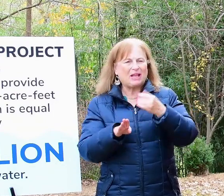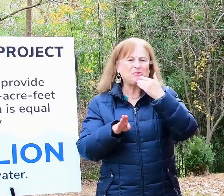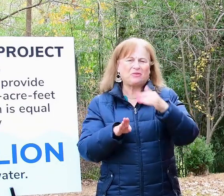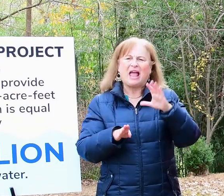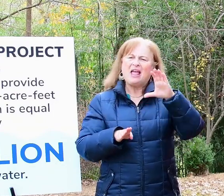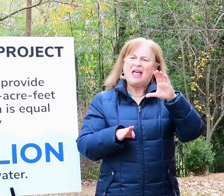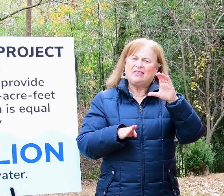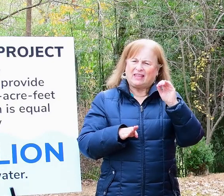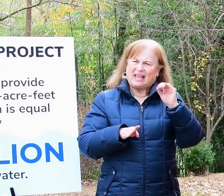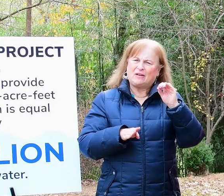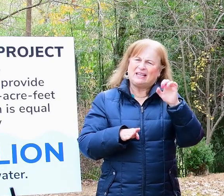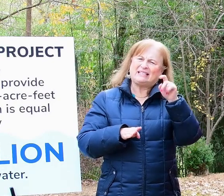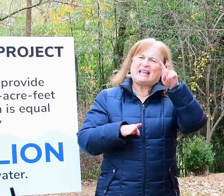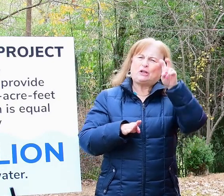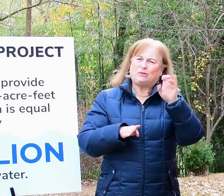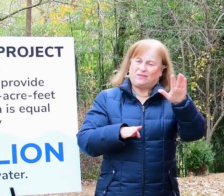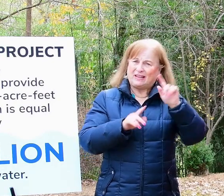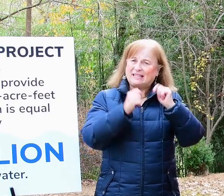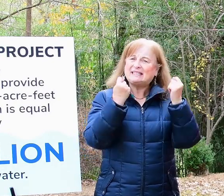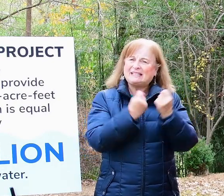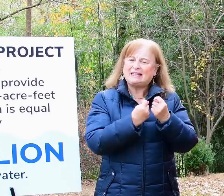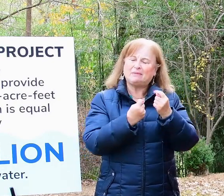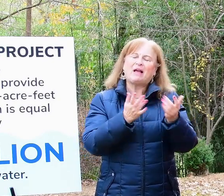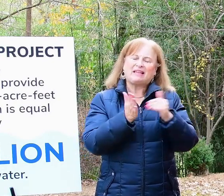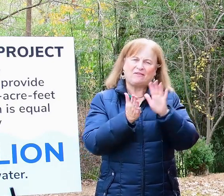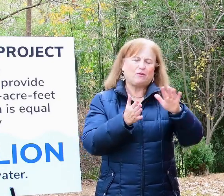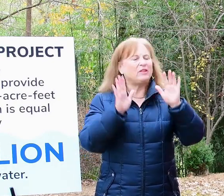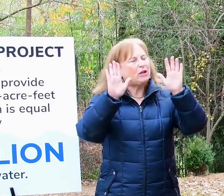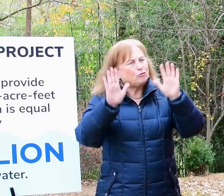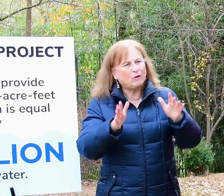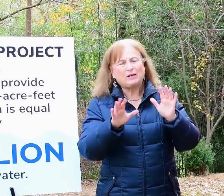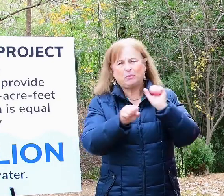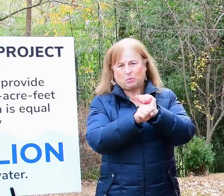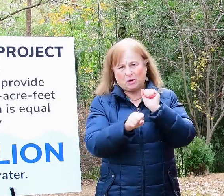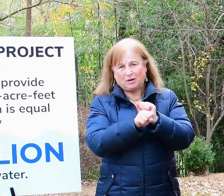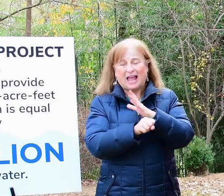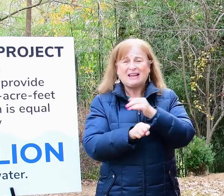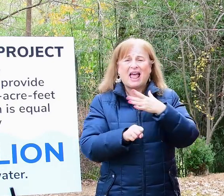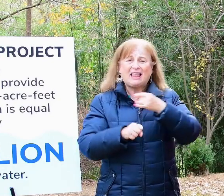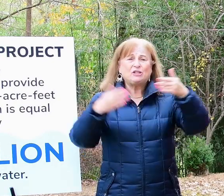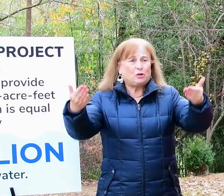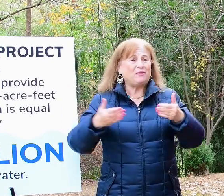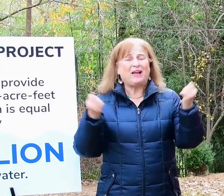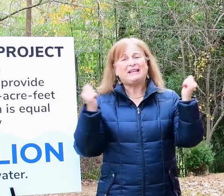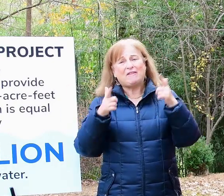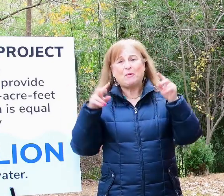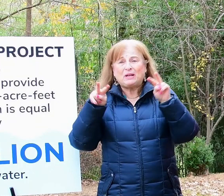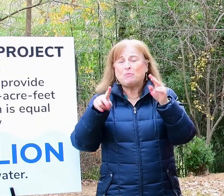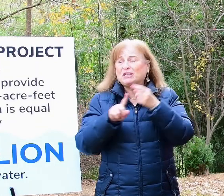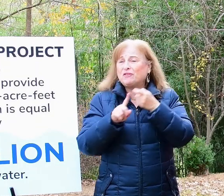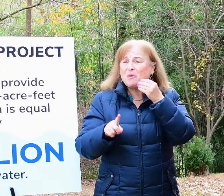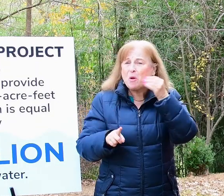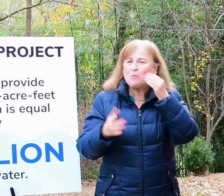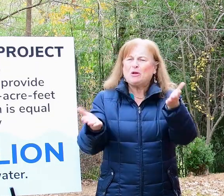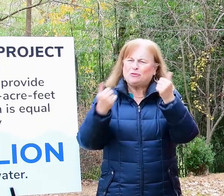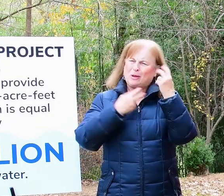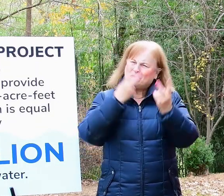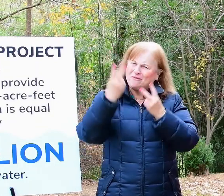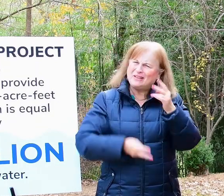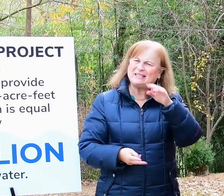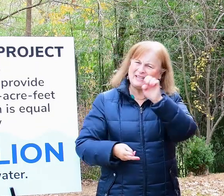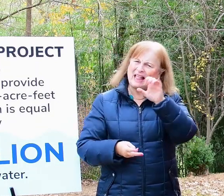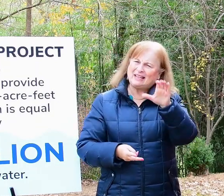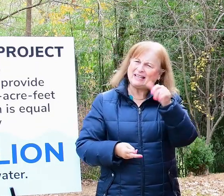county executive and his team for their incredible work. And I'd like to invite everybody watching at home to come visit Ellicott